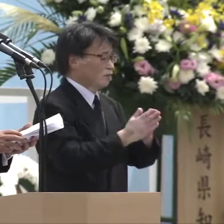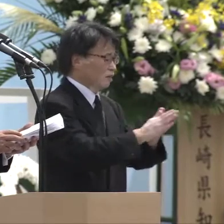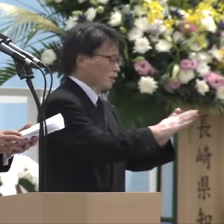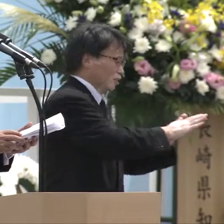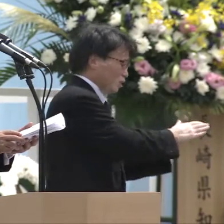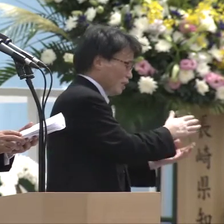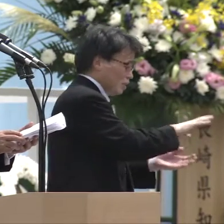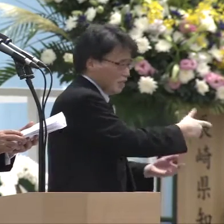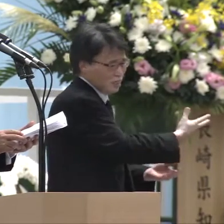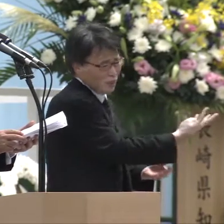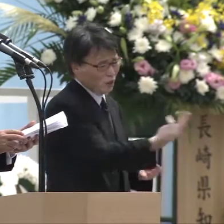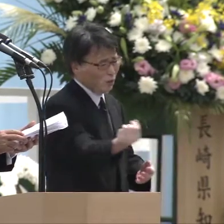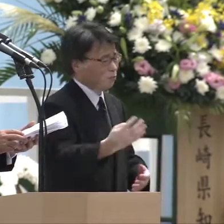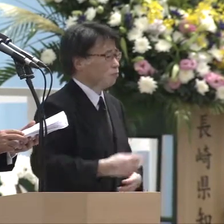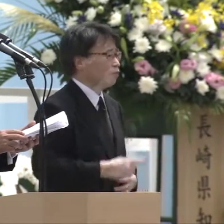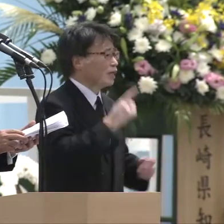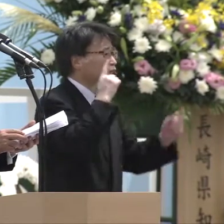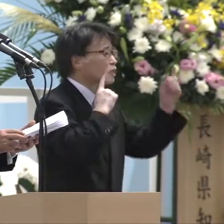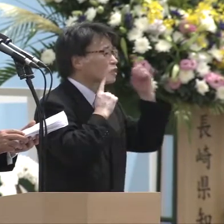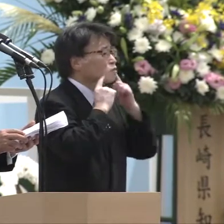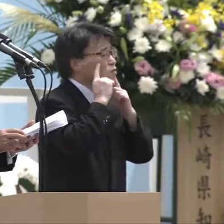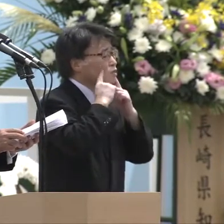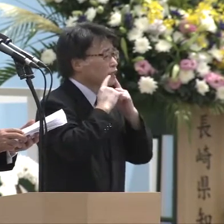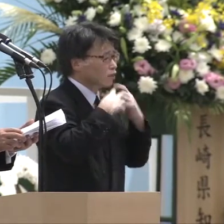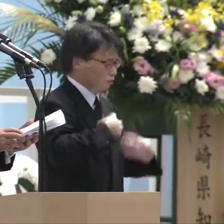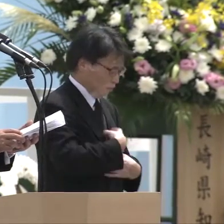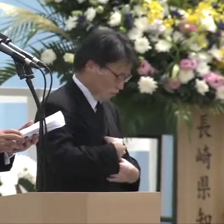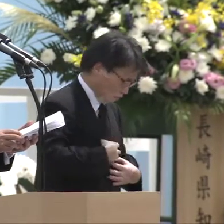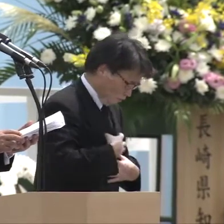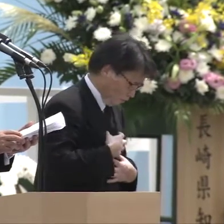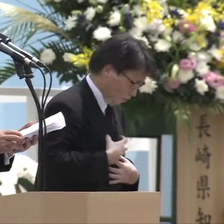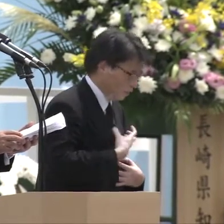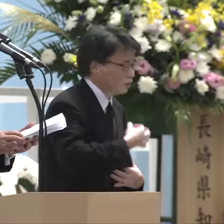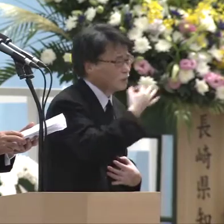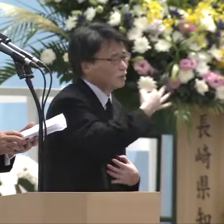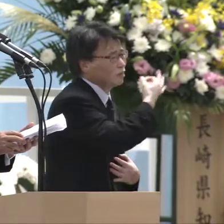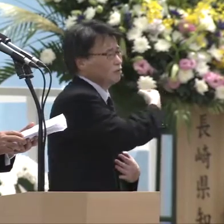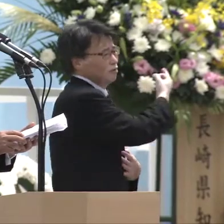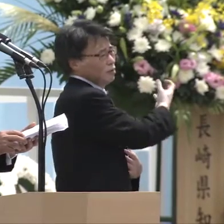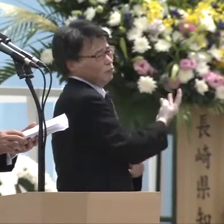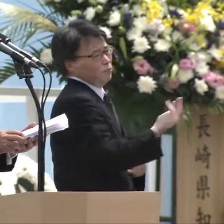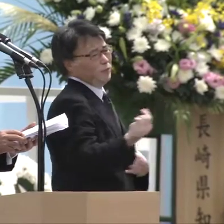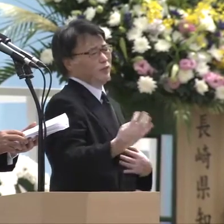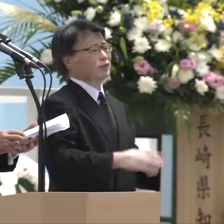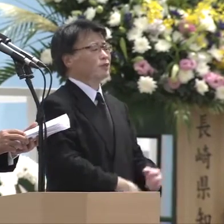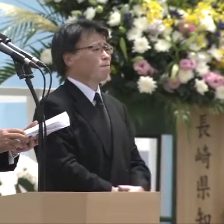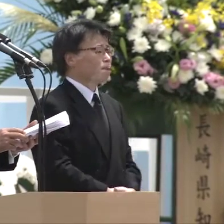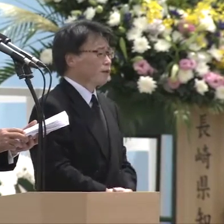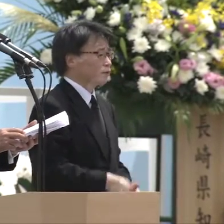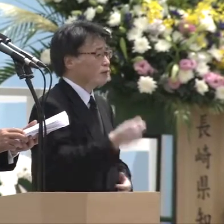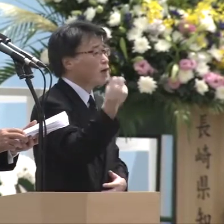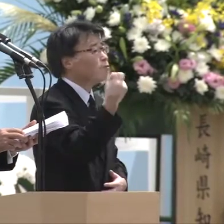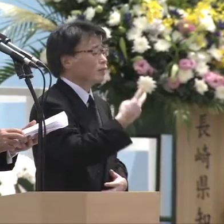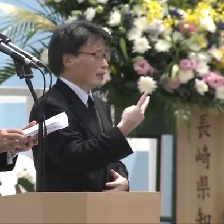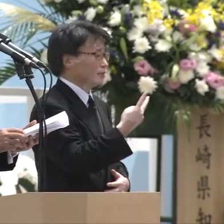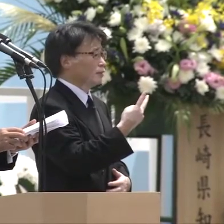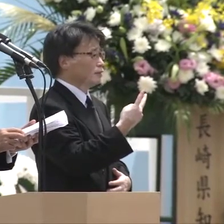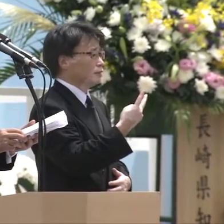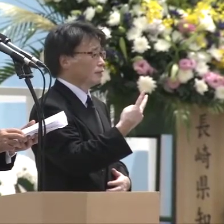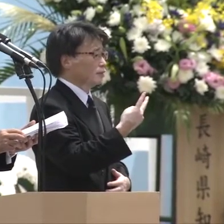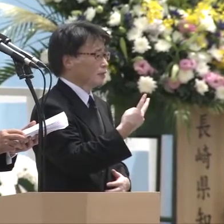number of victims lay and the scream of unbearable pain of the people injured was heard everywhere.